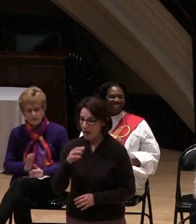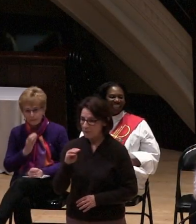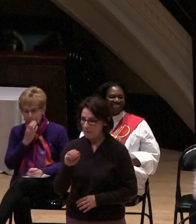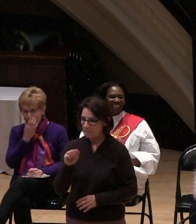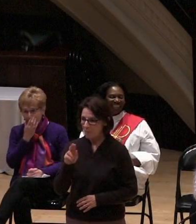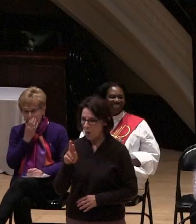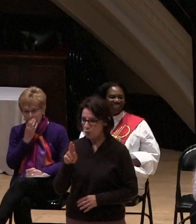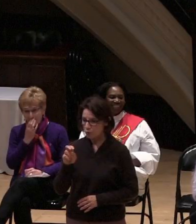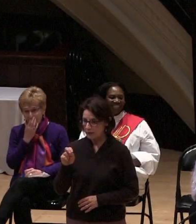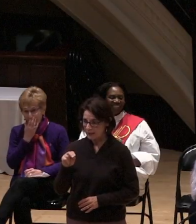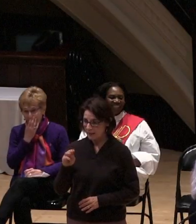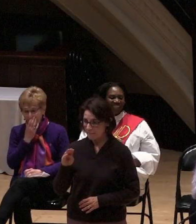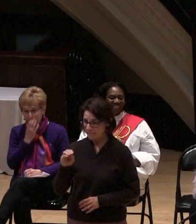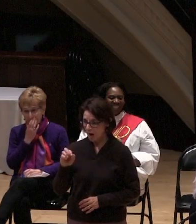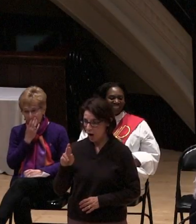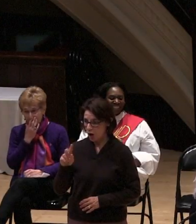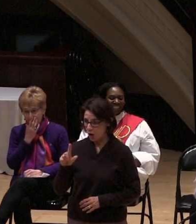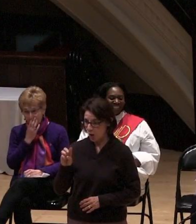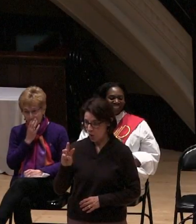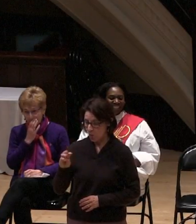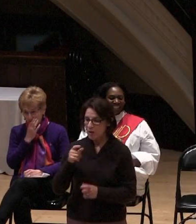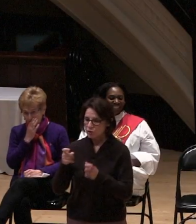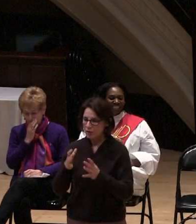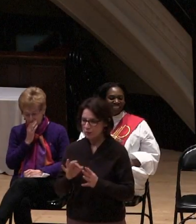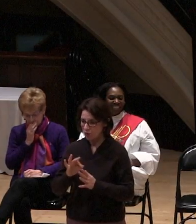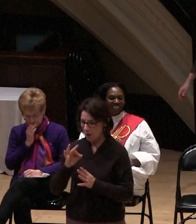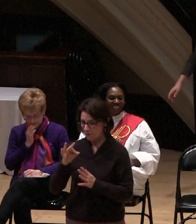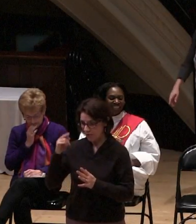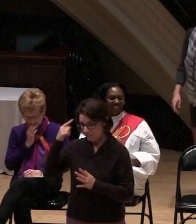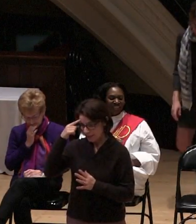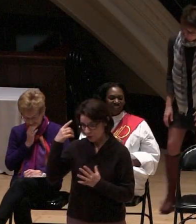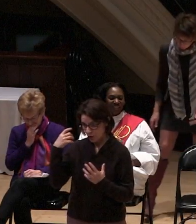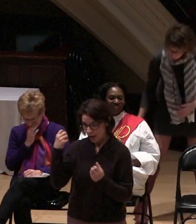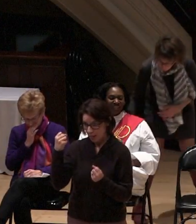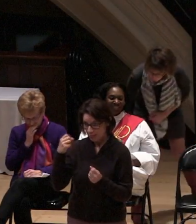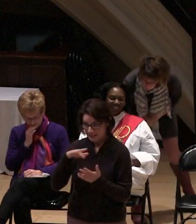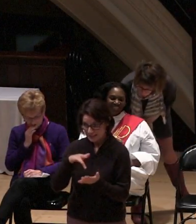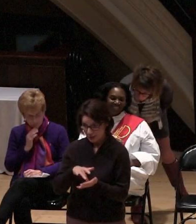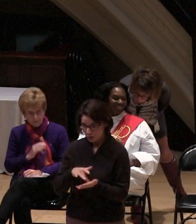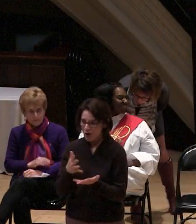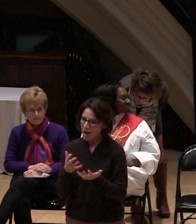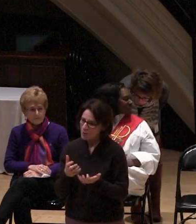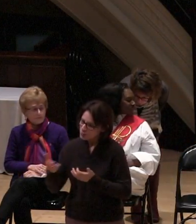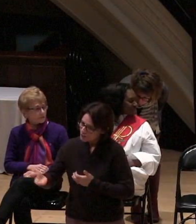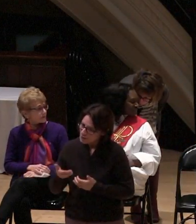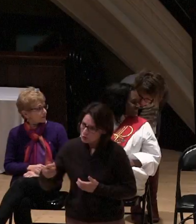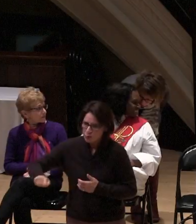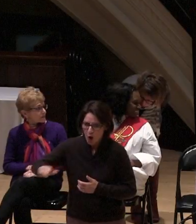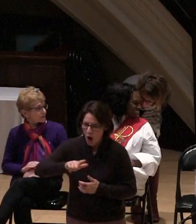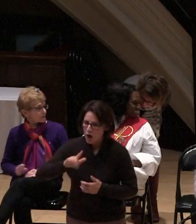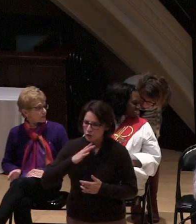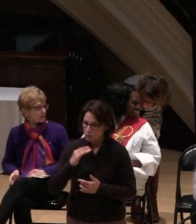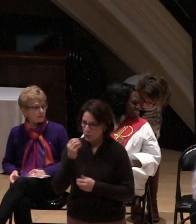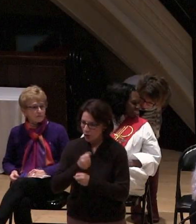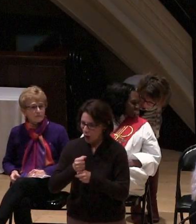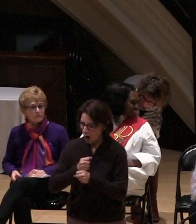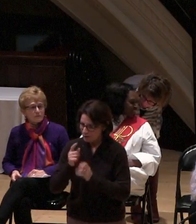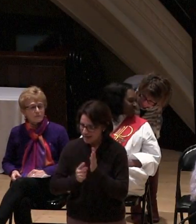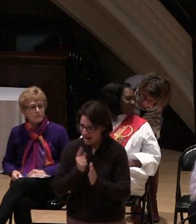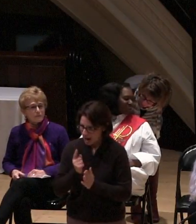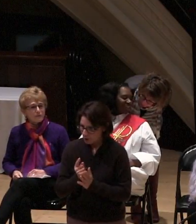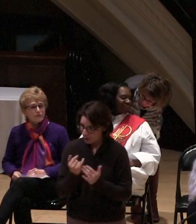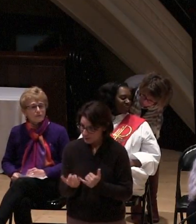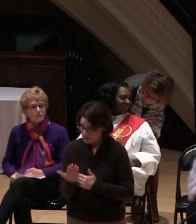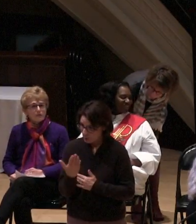Maureen Marlowe, Director of the Mental Health Center, and I'd like to invite you all to the coffee hour after Mass this morning because the Mental